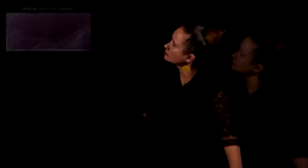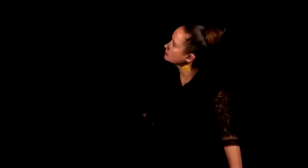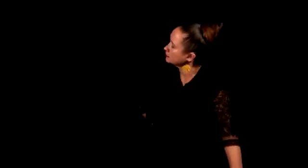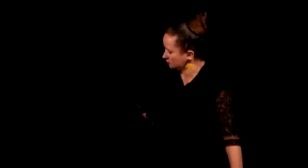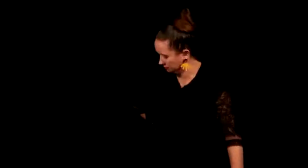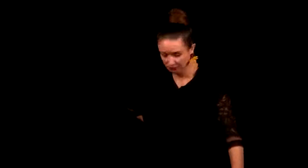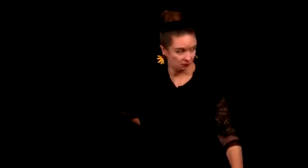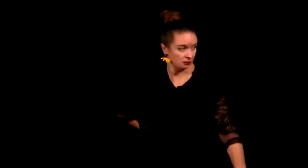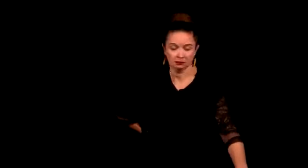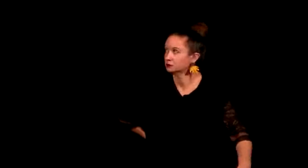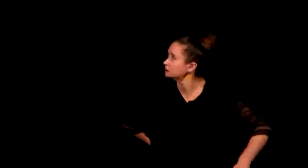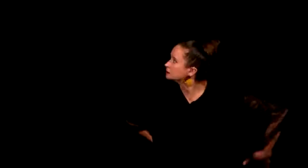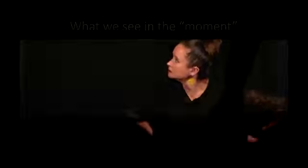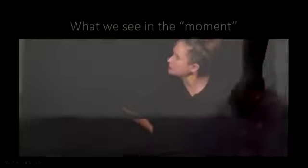What we see in the moment.